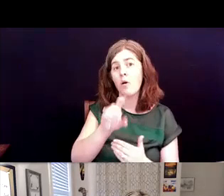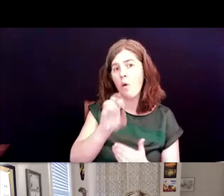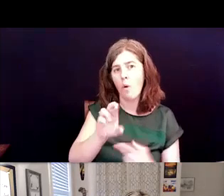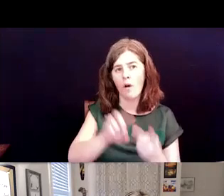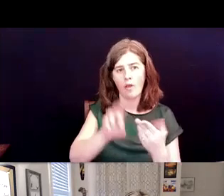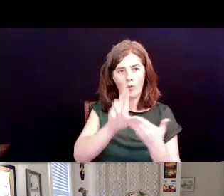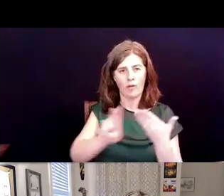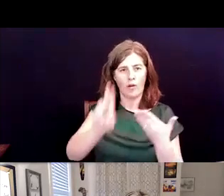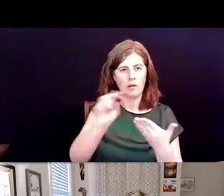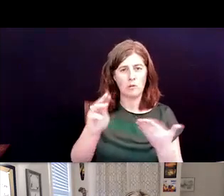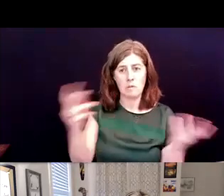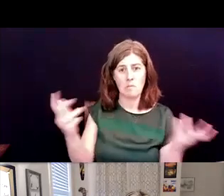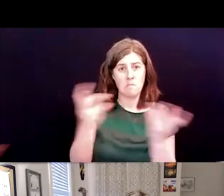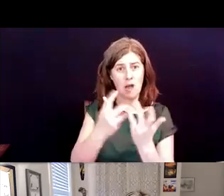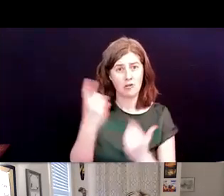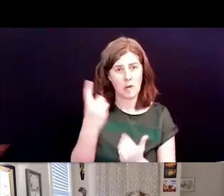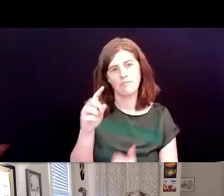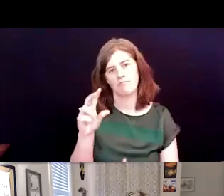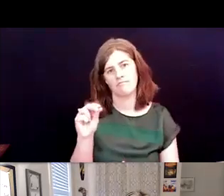University of New Mexico.